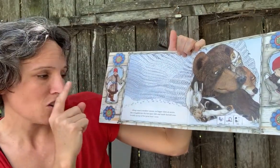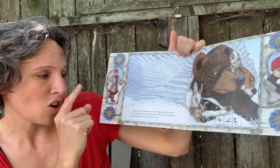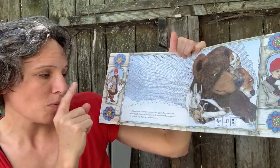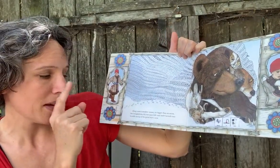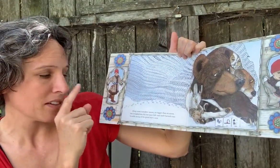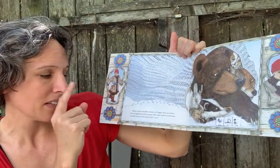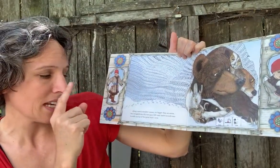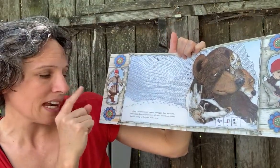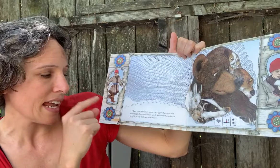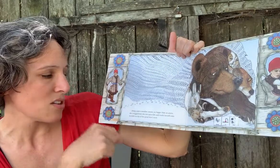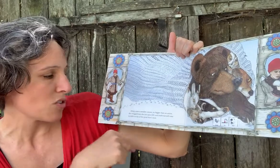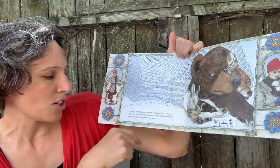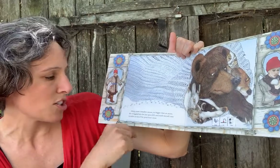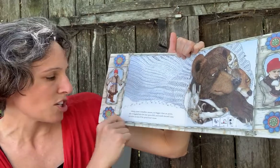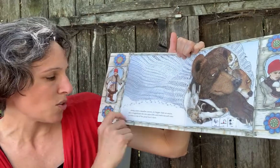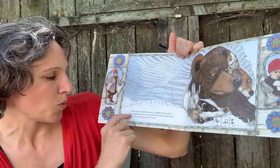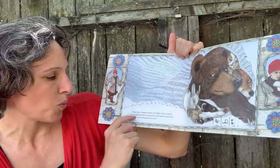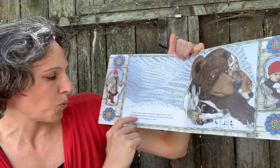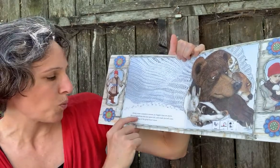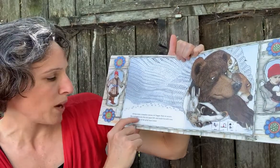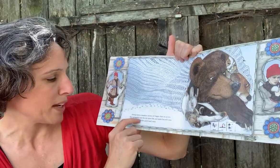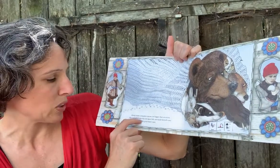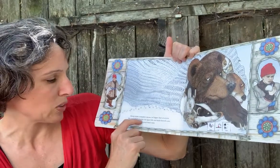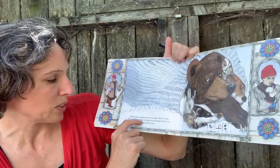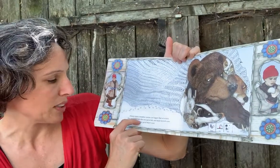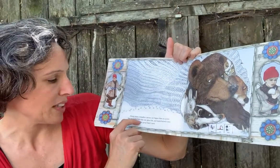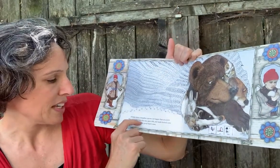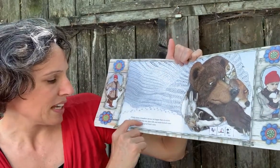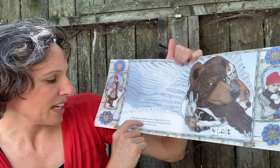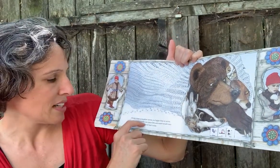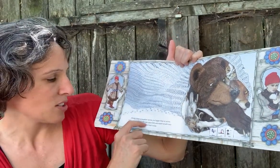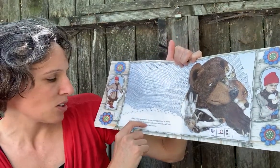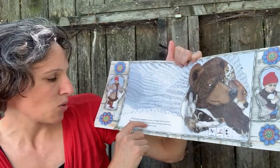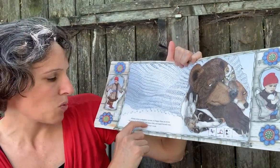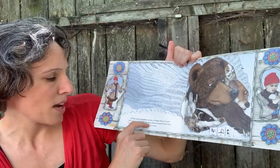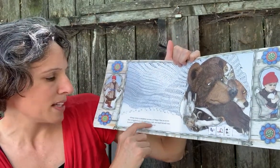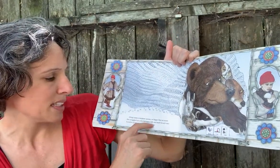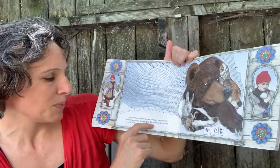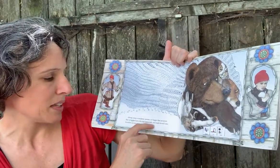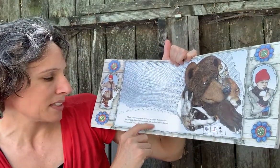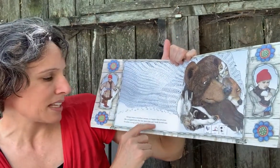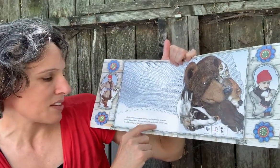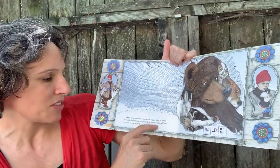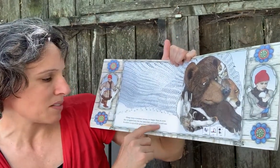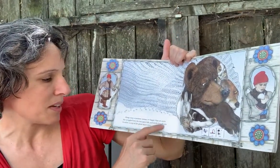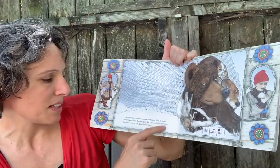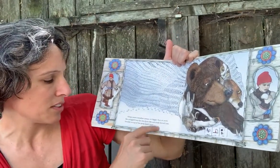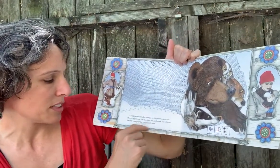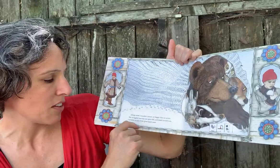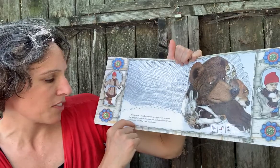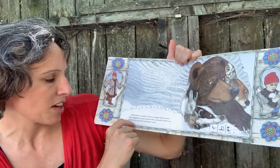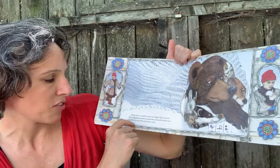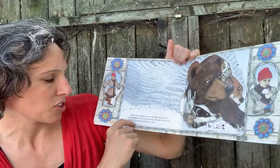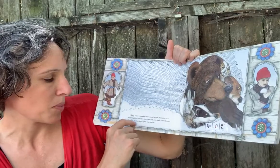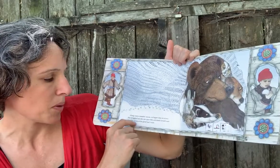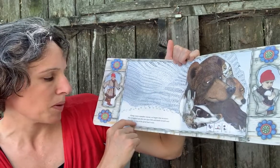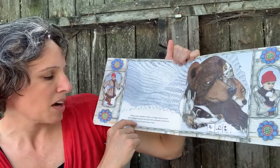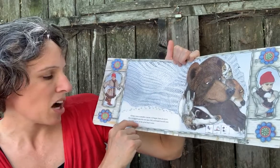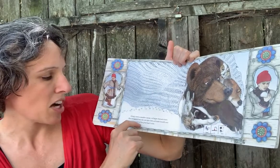No bigger than an acorn, she wriggled into the one space left and made herself comfortable on